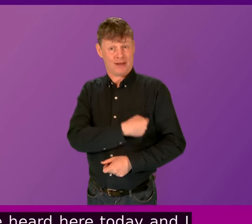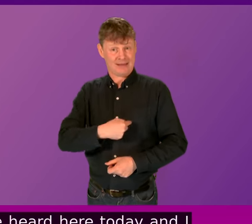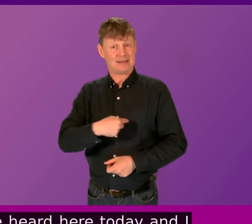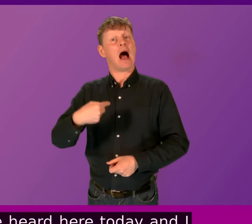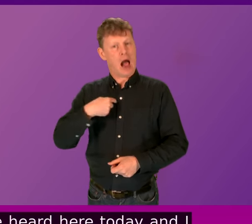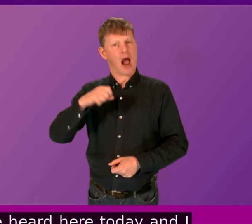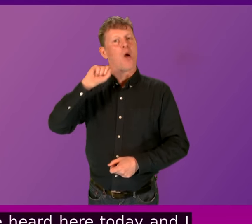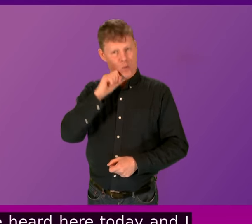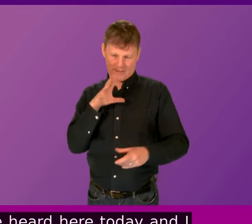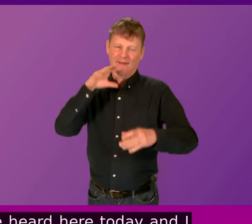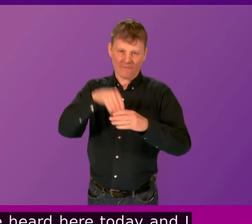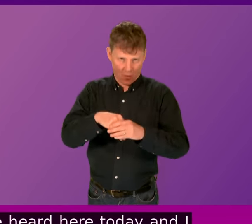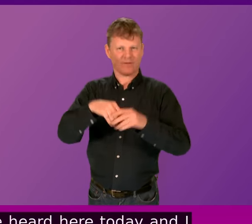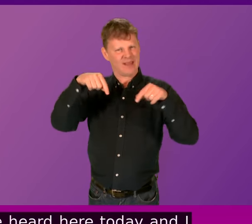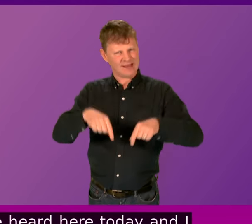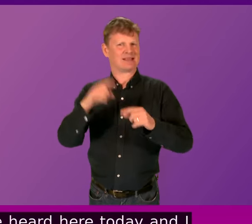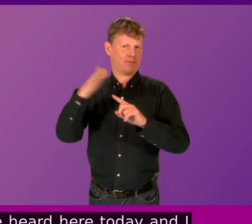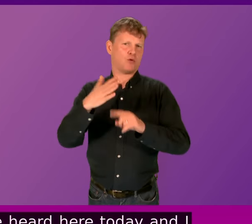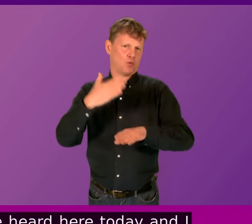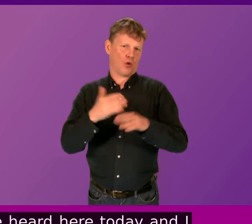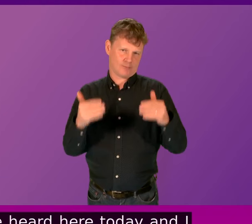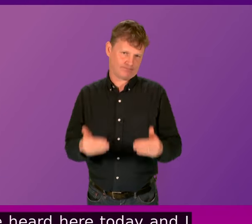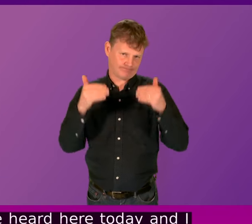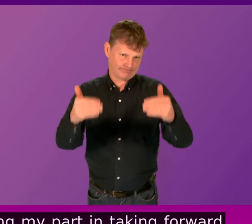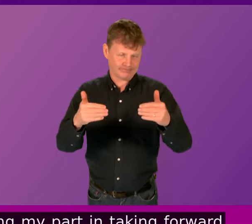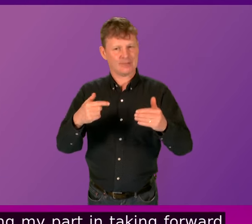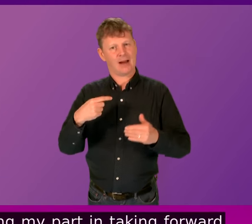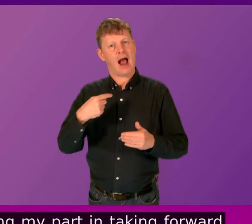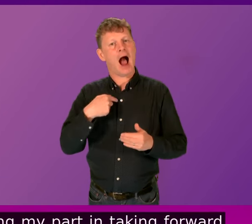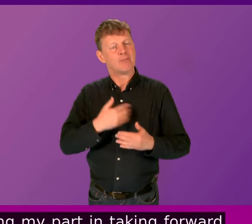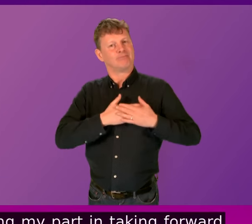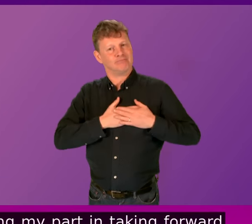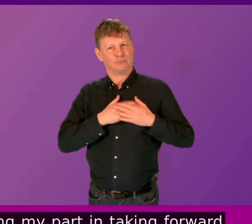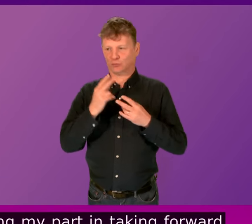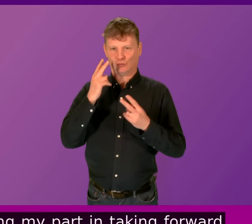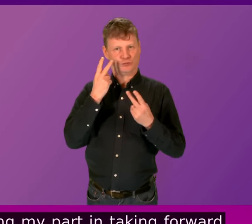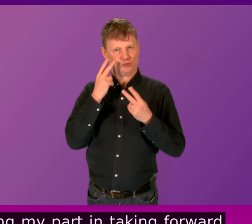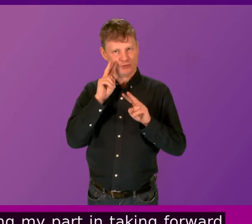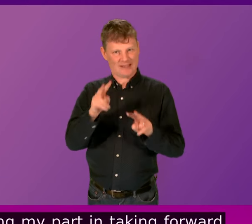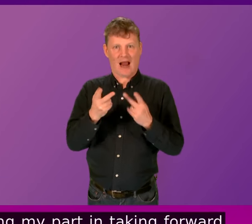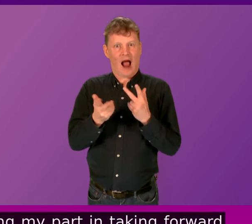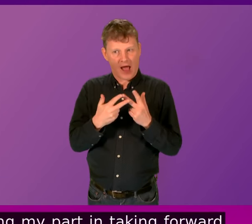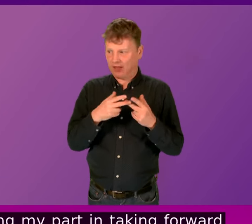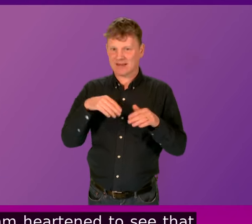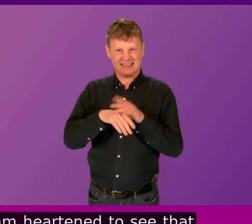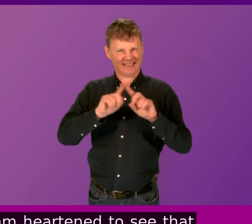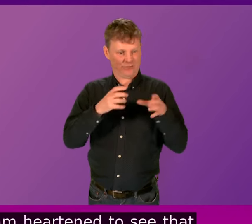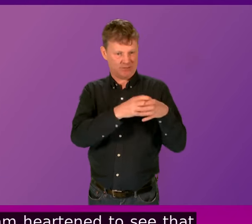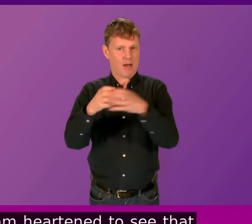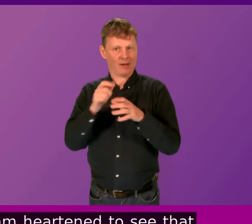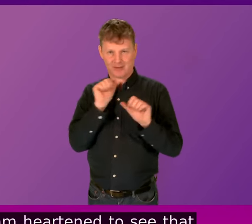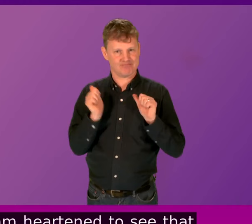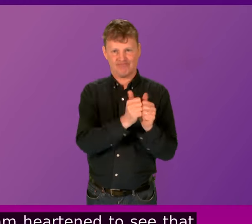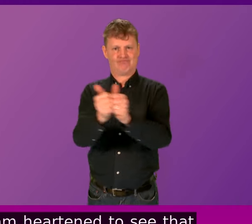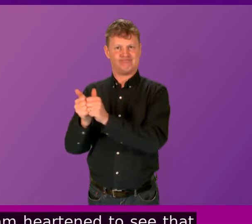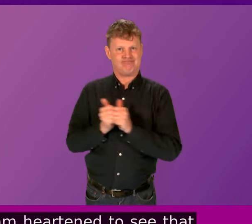part in taking forward this important work, and I'm heartened to see that others across this chamber feel the same way. Thank you.